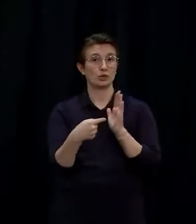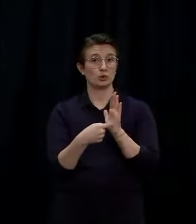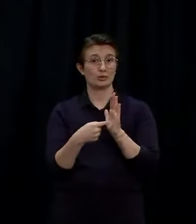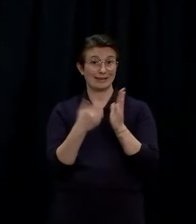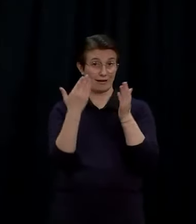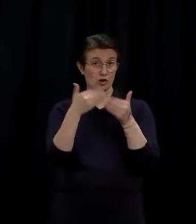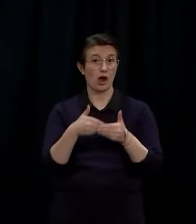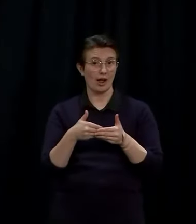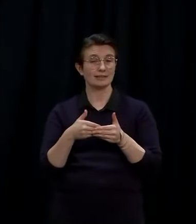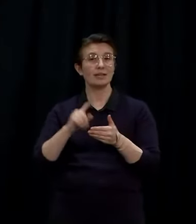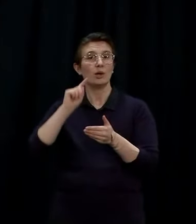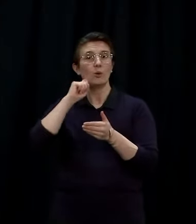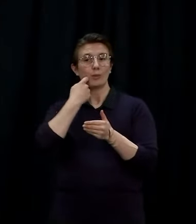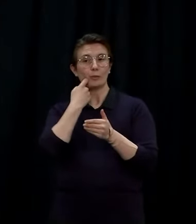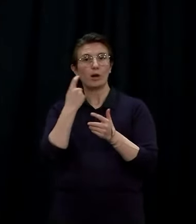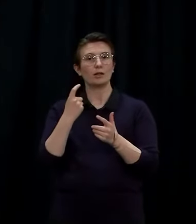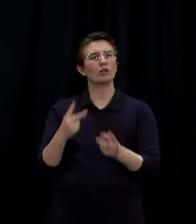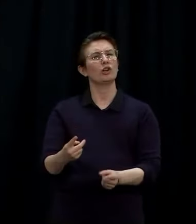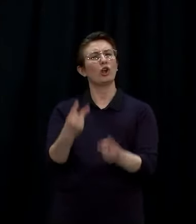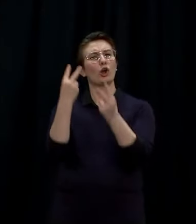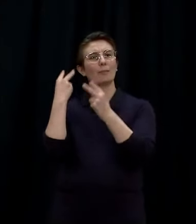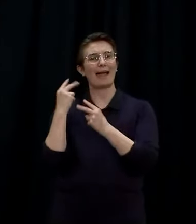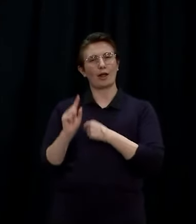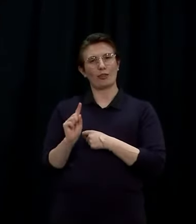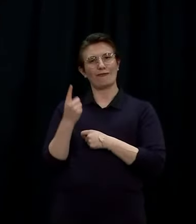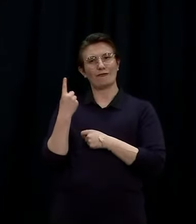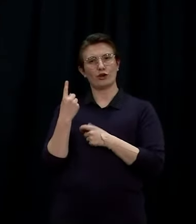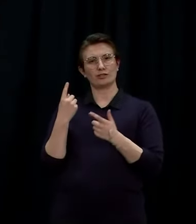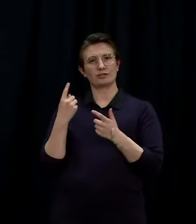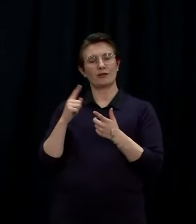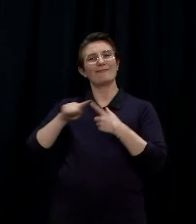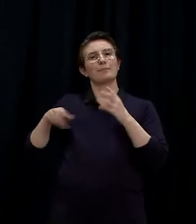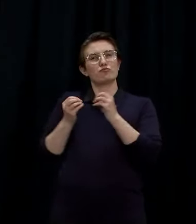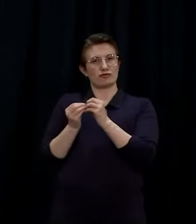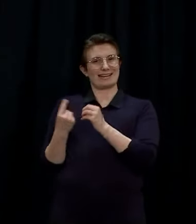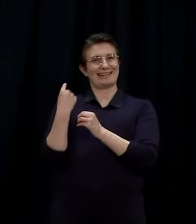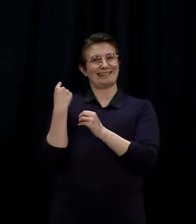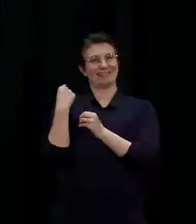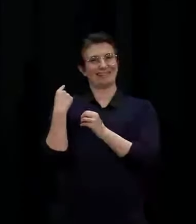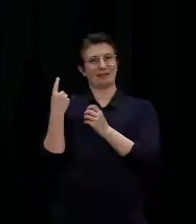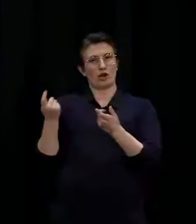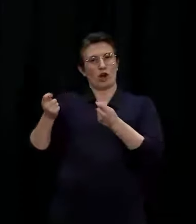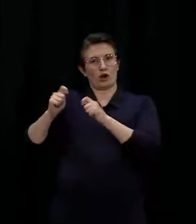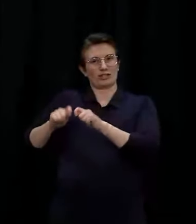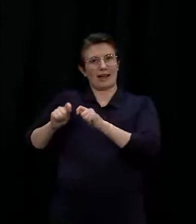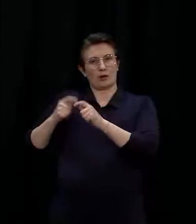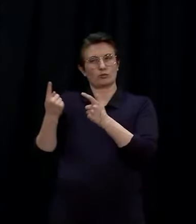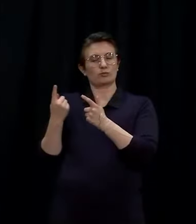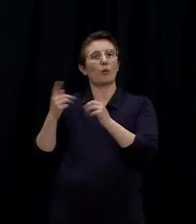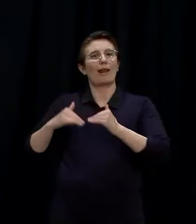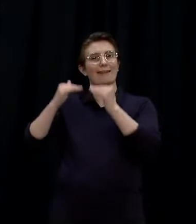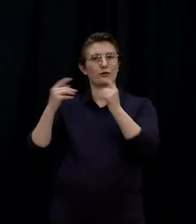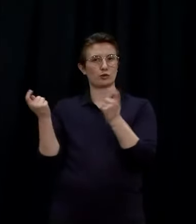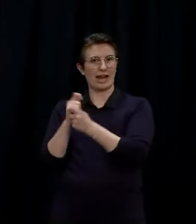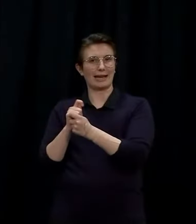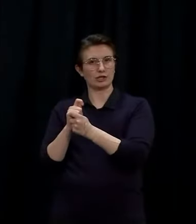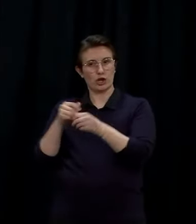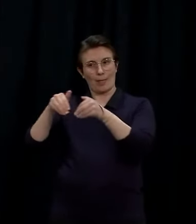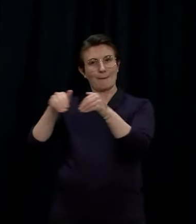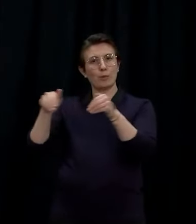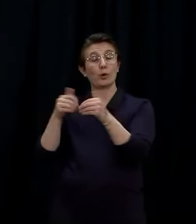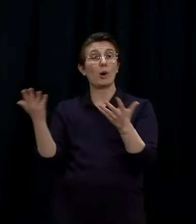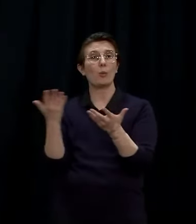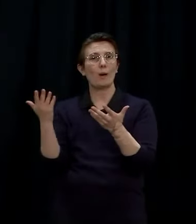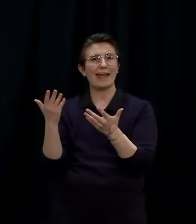Port Waikato and parts of northern Waikato. The usual checkpoints will be in place. Officials, including from the police,